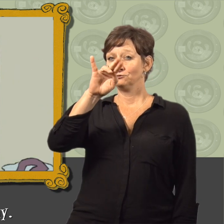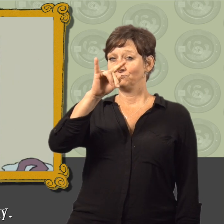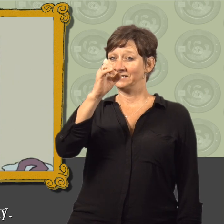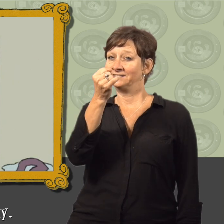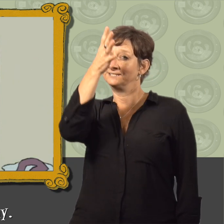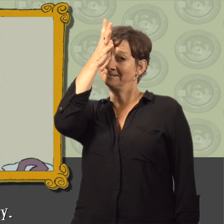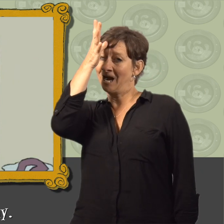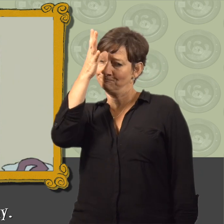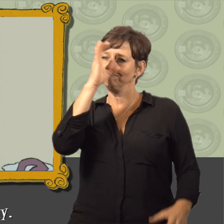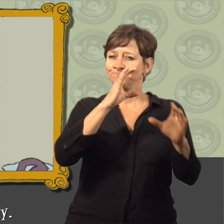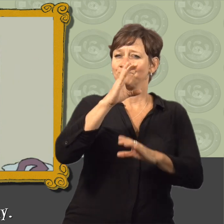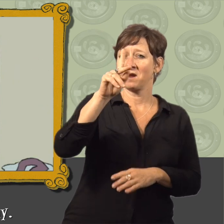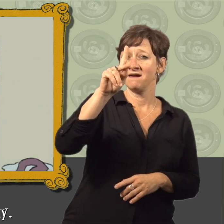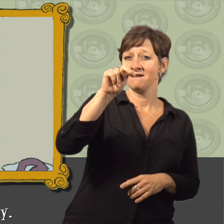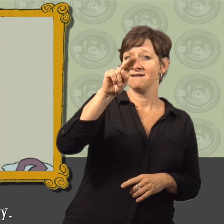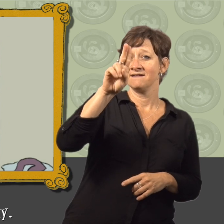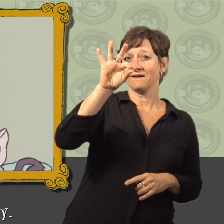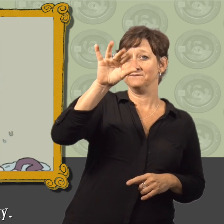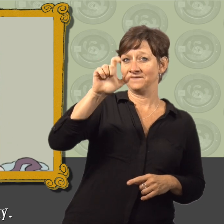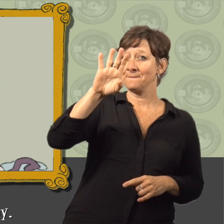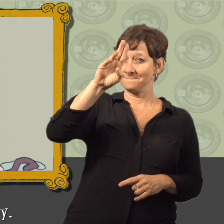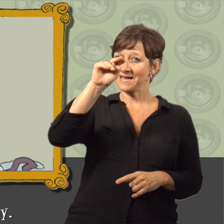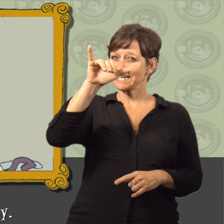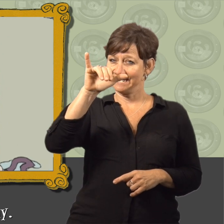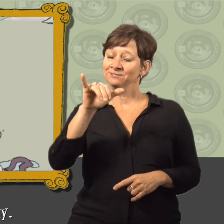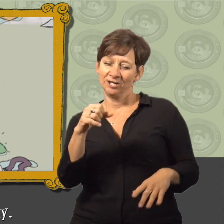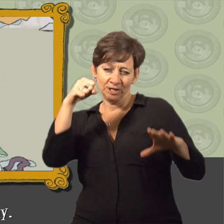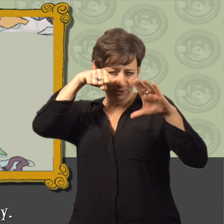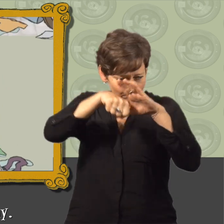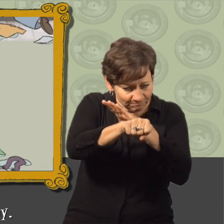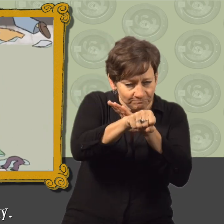Trixie's daddy looked for Knuffle Bunny.